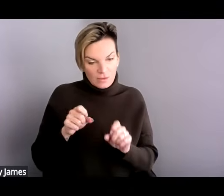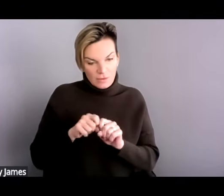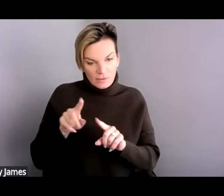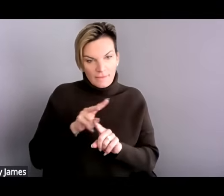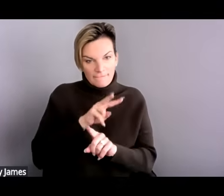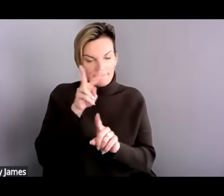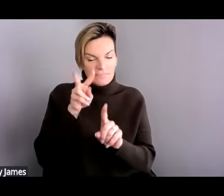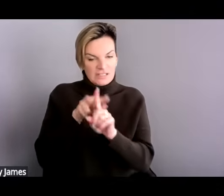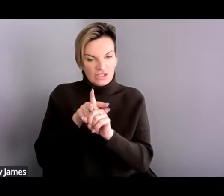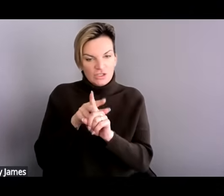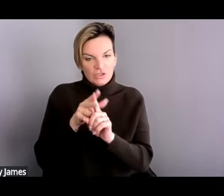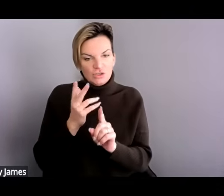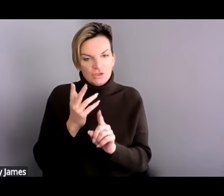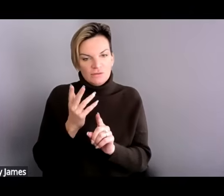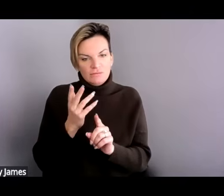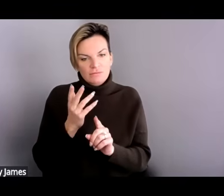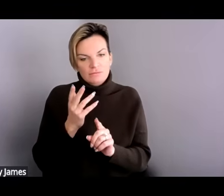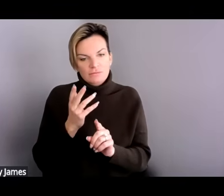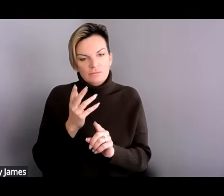people, petition